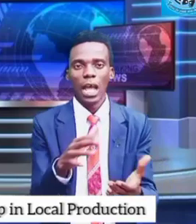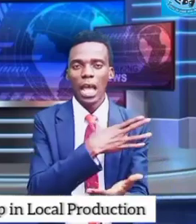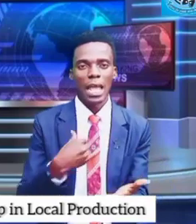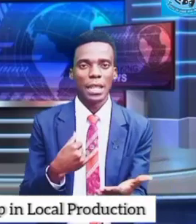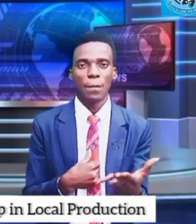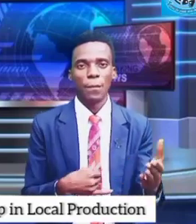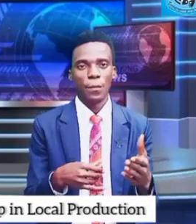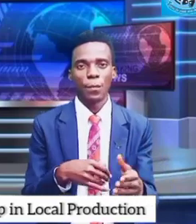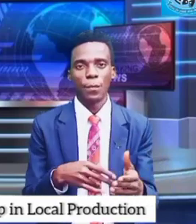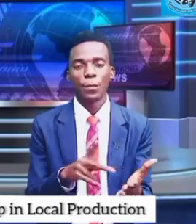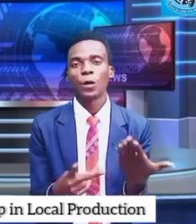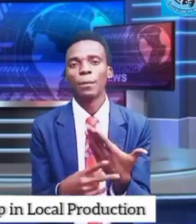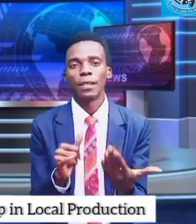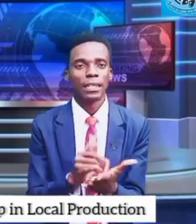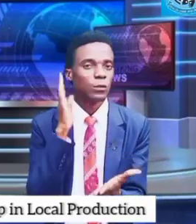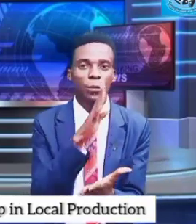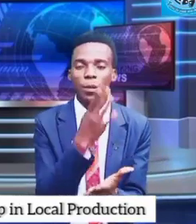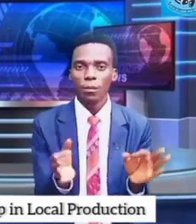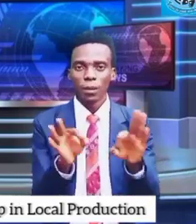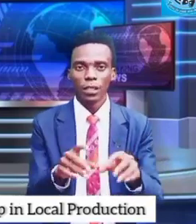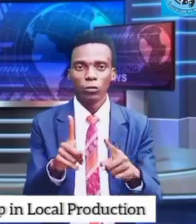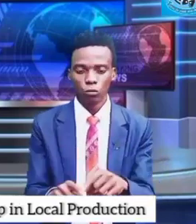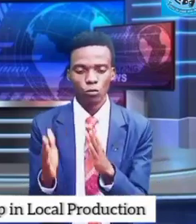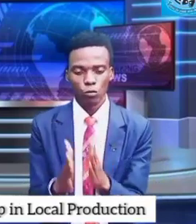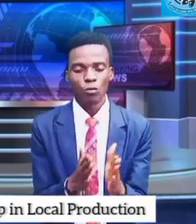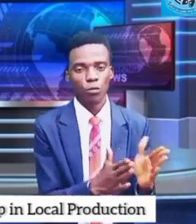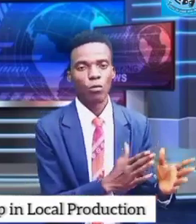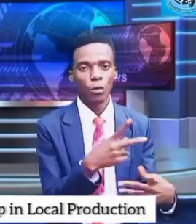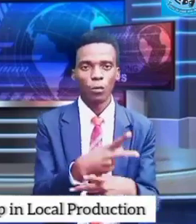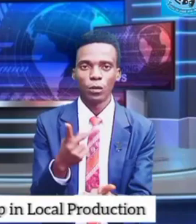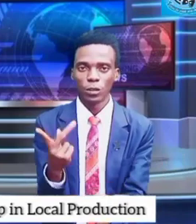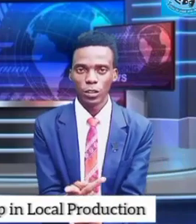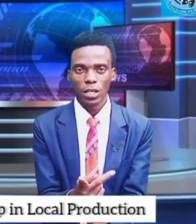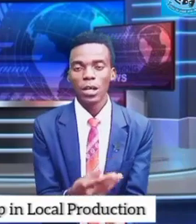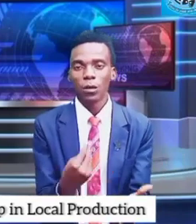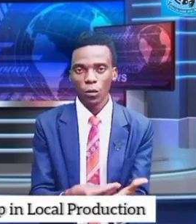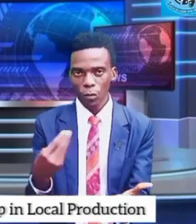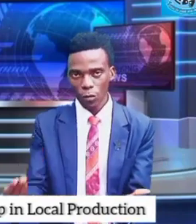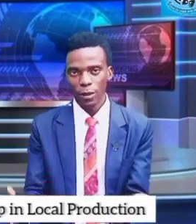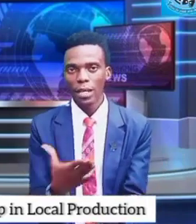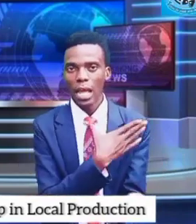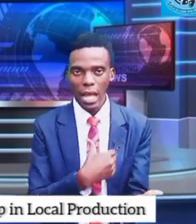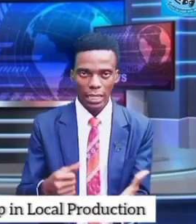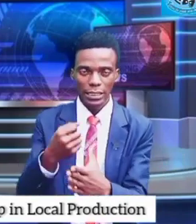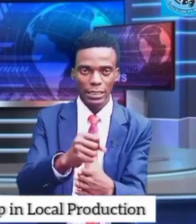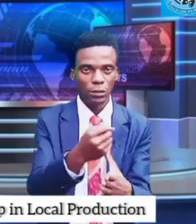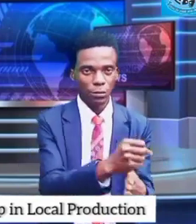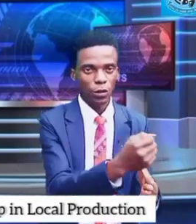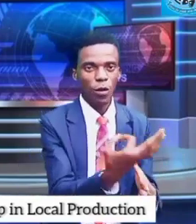be instrumental to an organized production, procurement, and distribution of